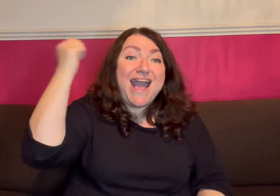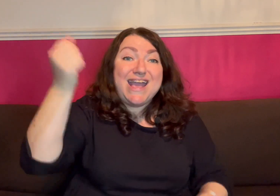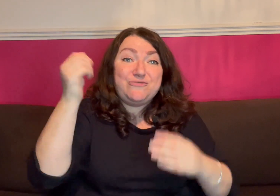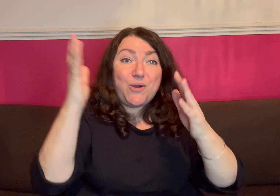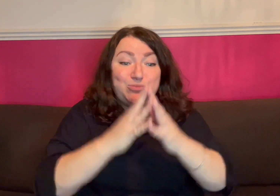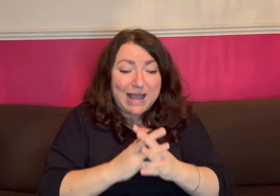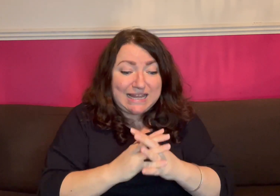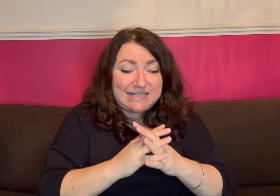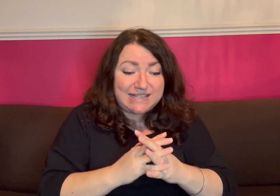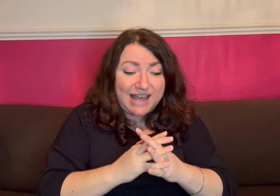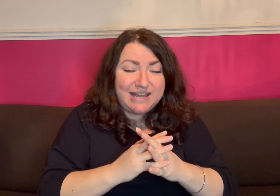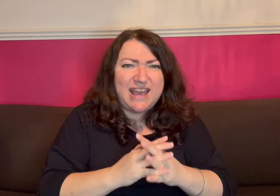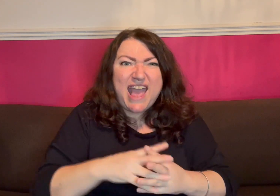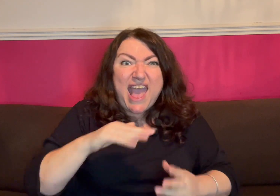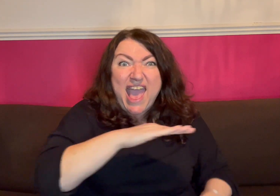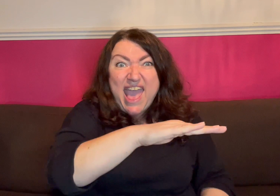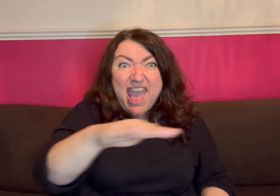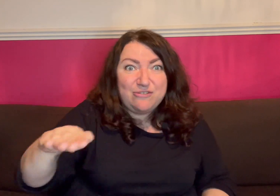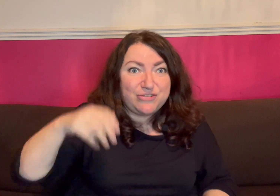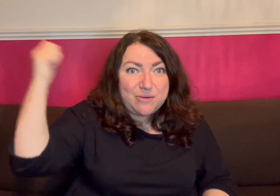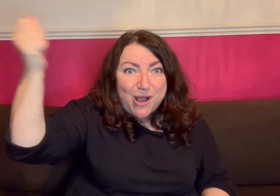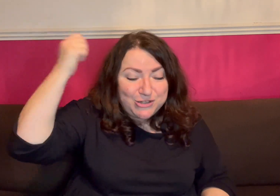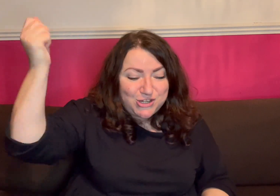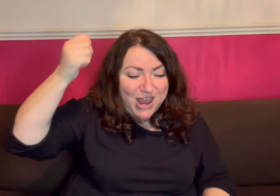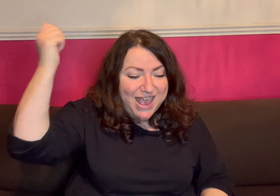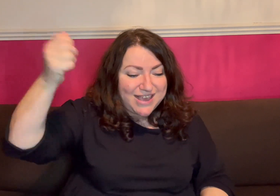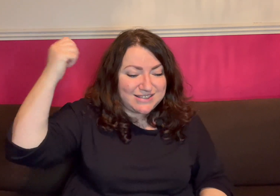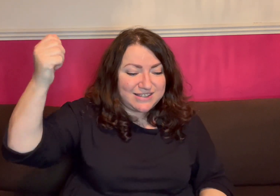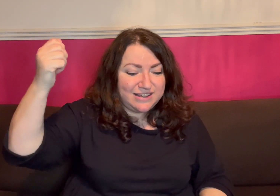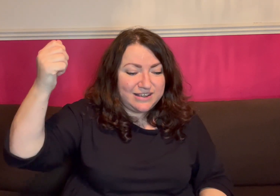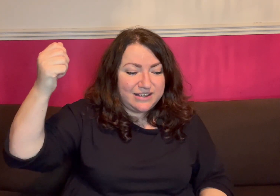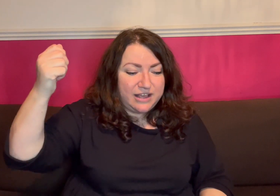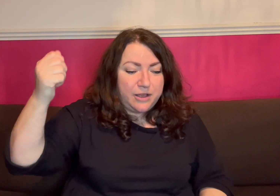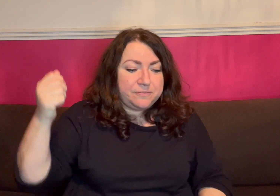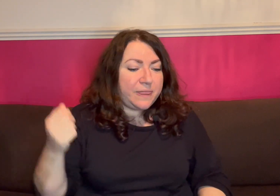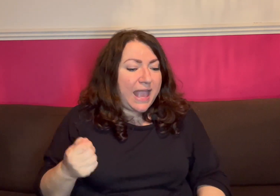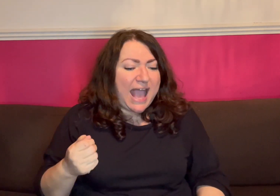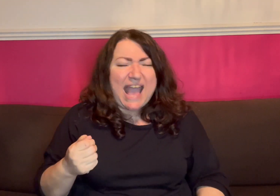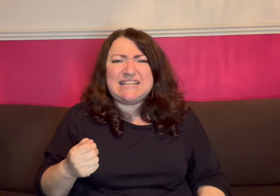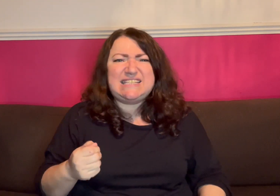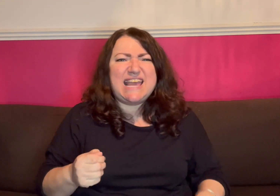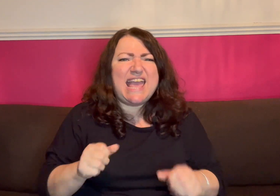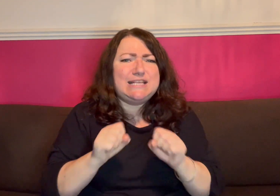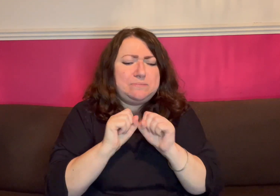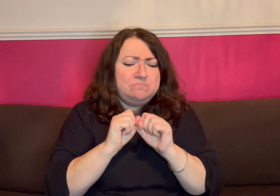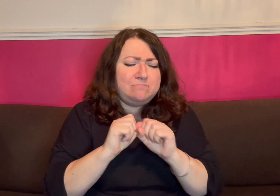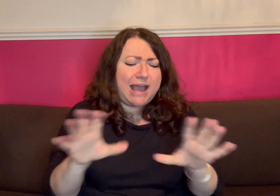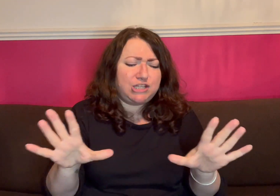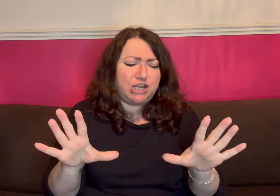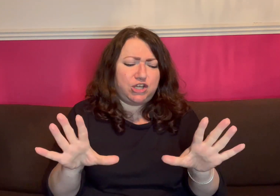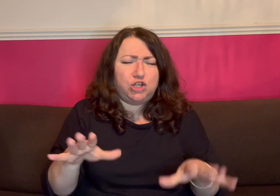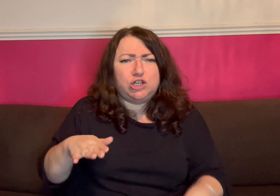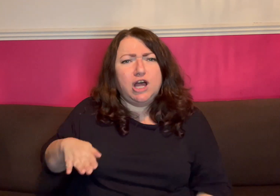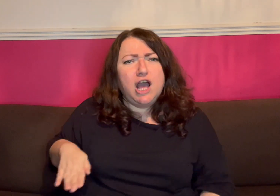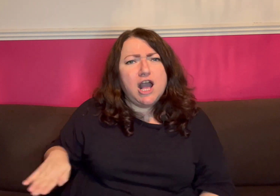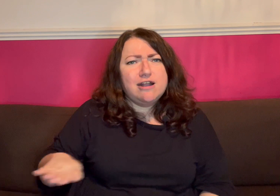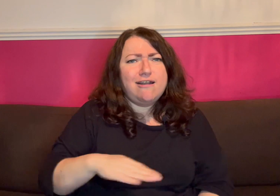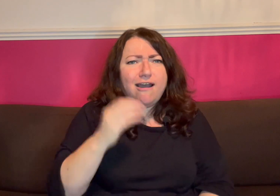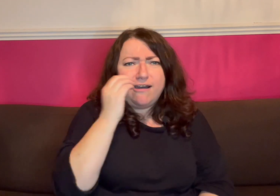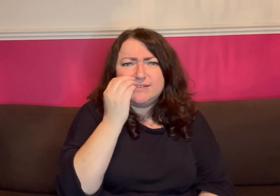Hooray for Wellington! Everyone cheered. And his magical